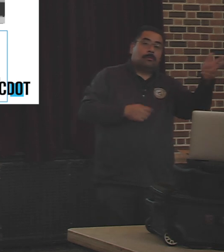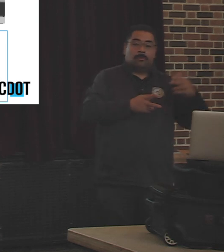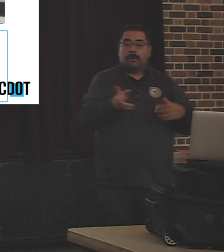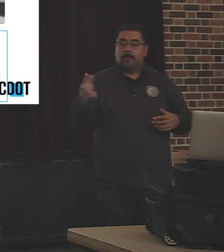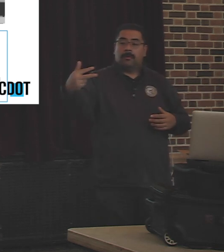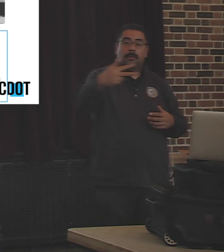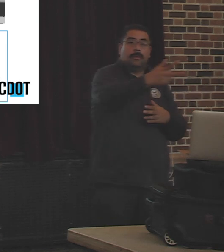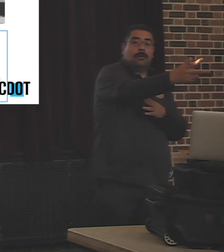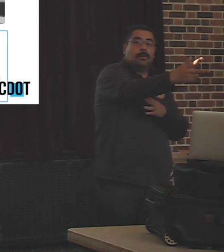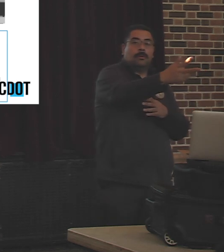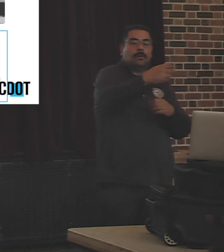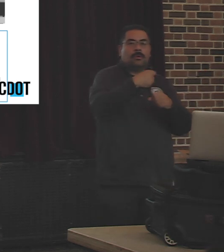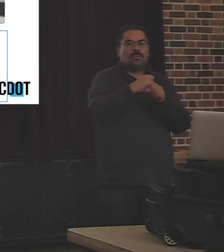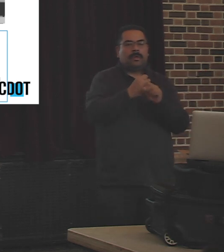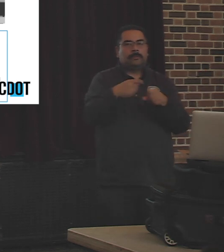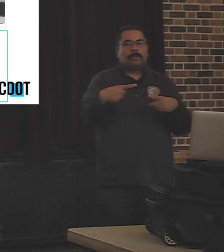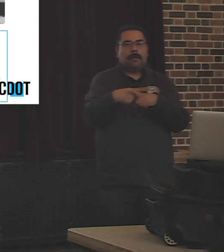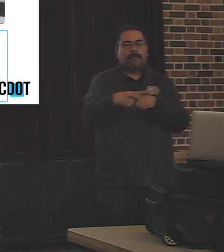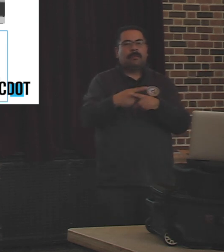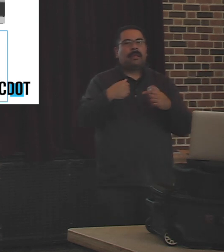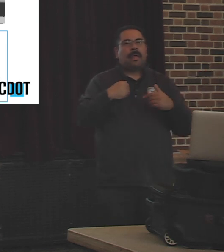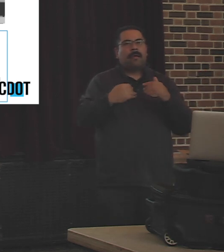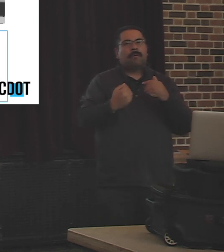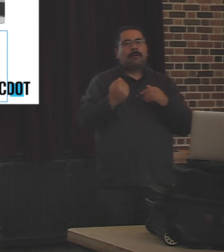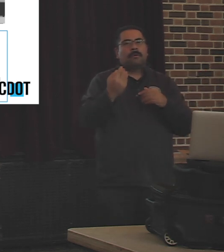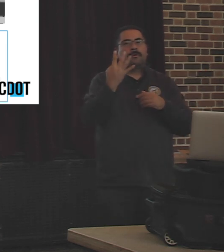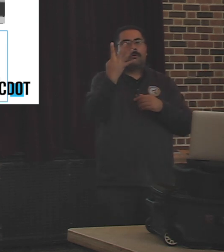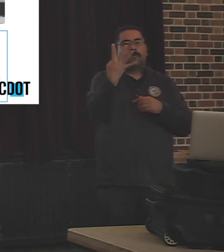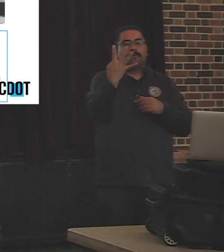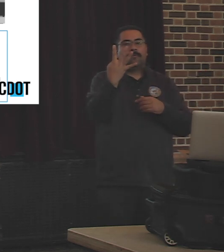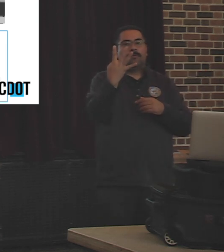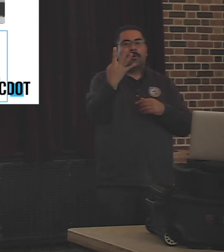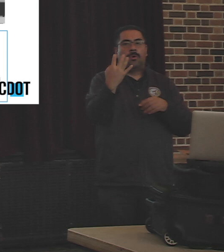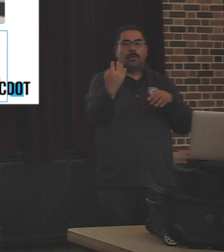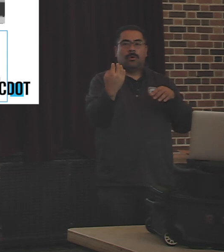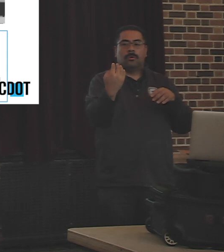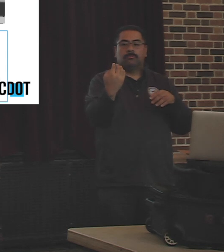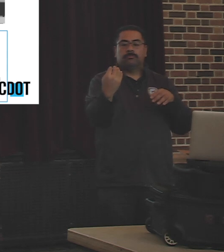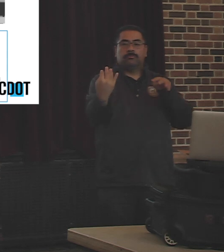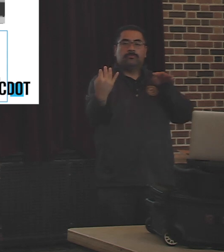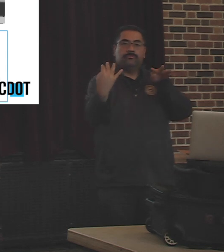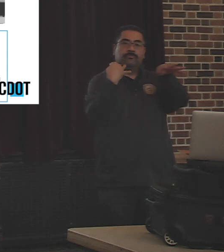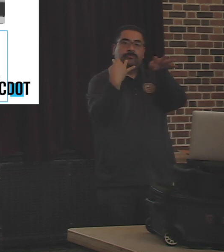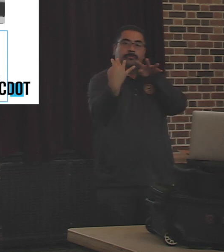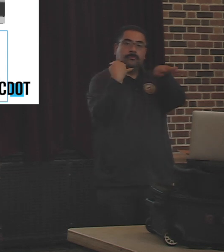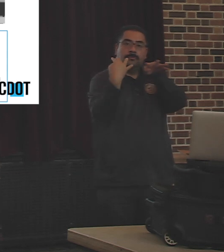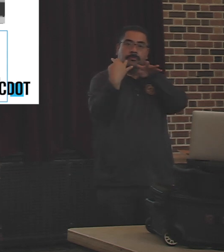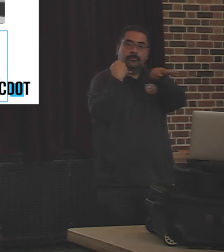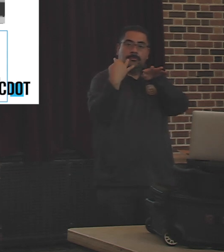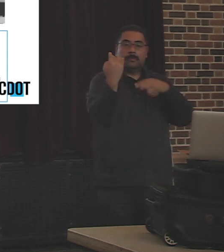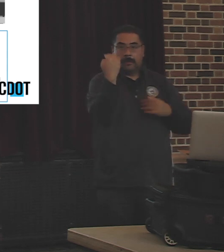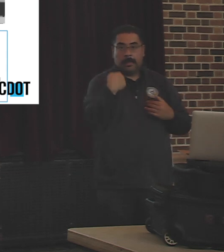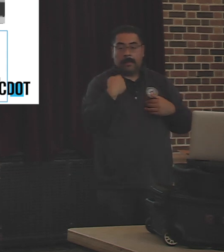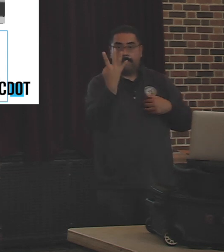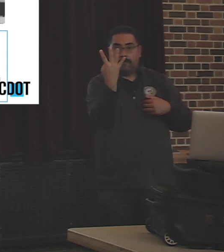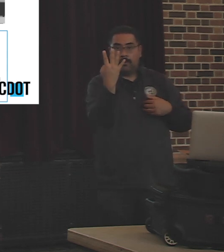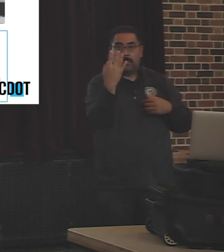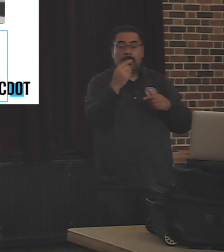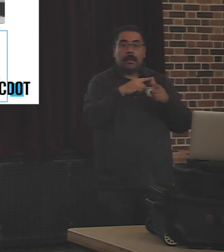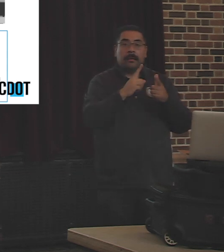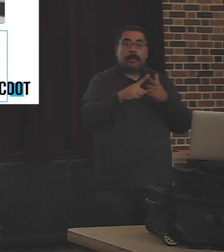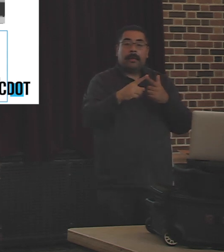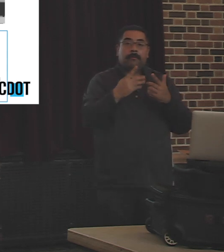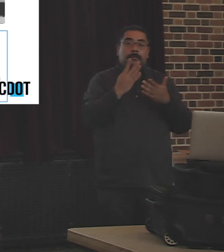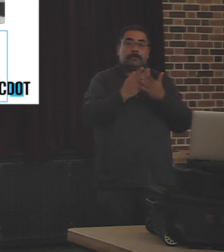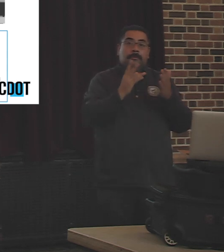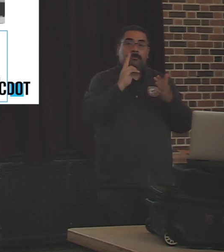a conflict. There's up to 4 lanes in each direction of the corridor, and there's unpredictable lane drops at